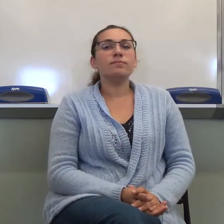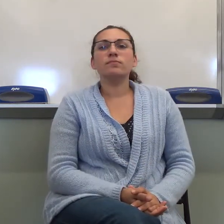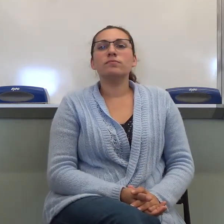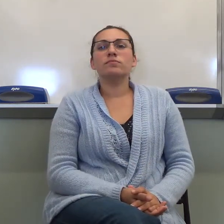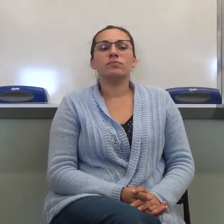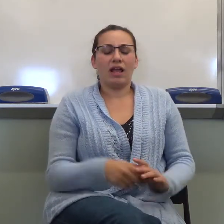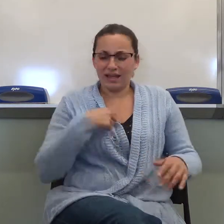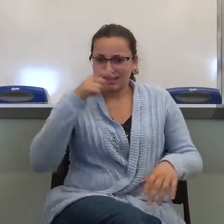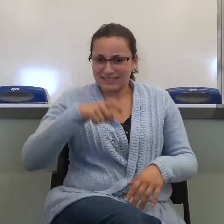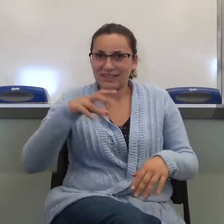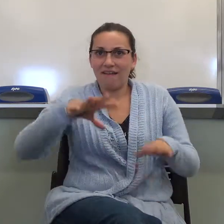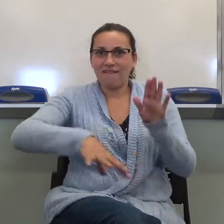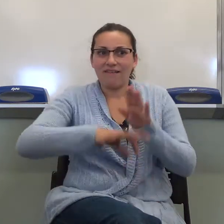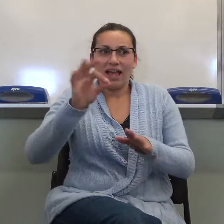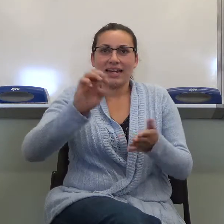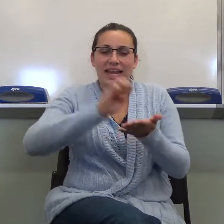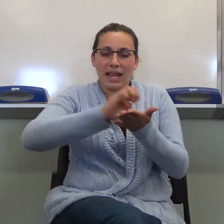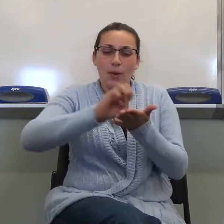That's what they're going to let us do.